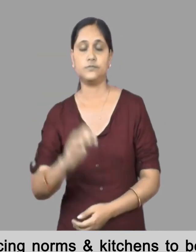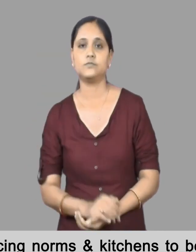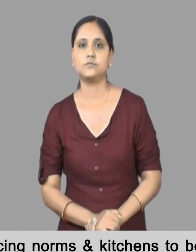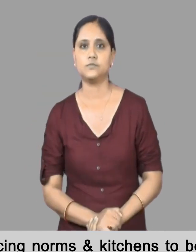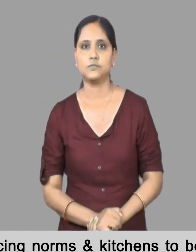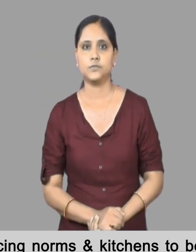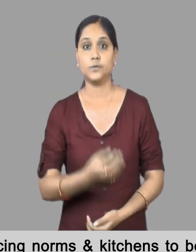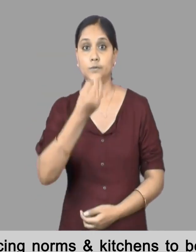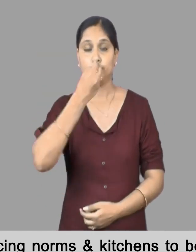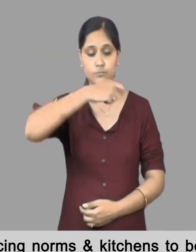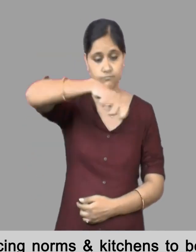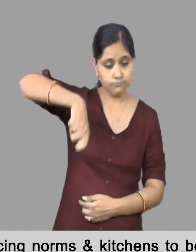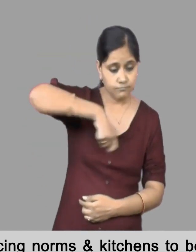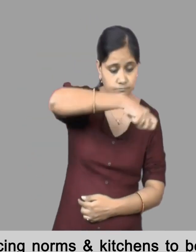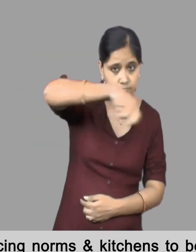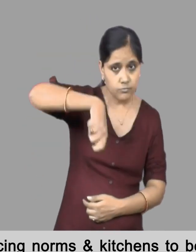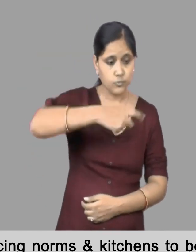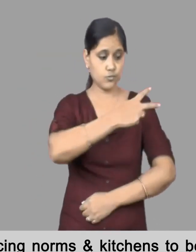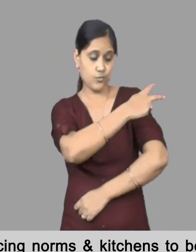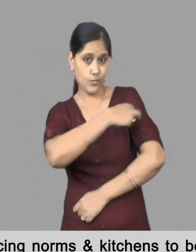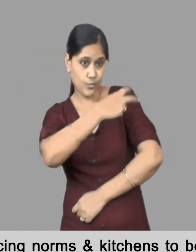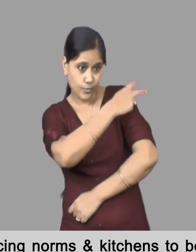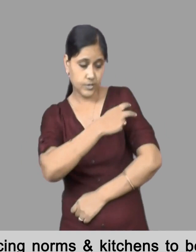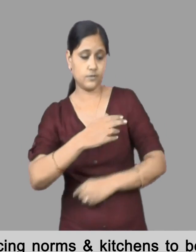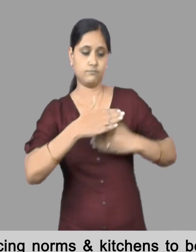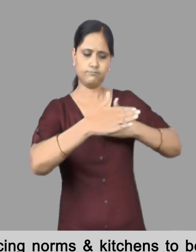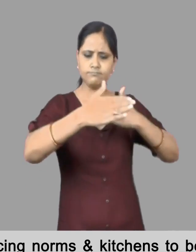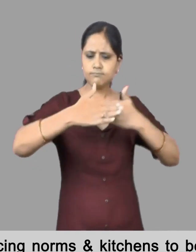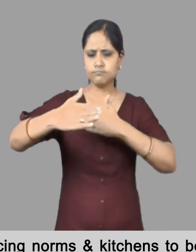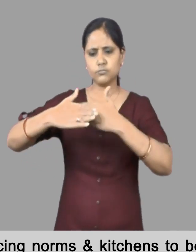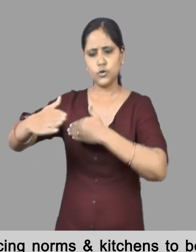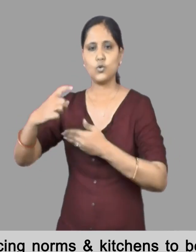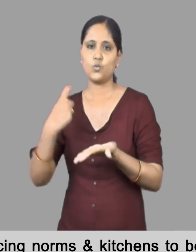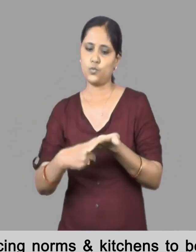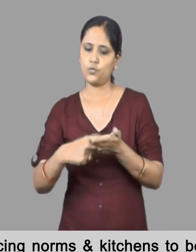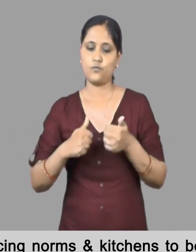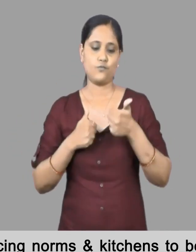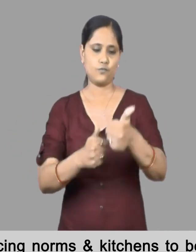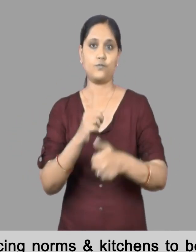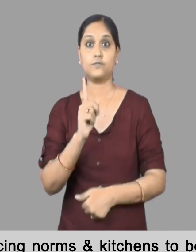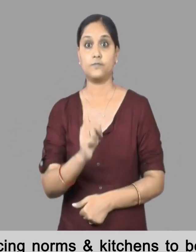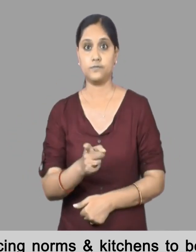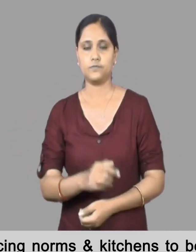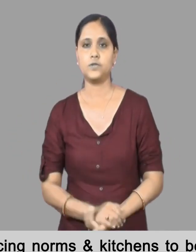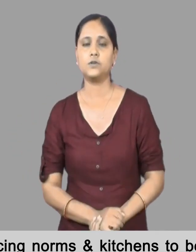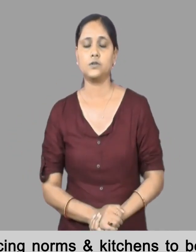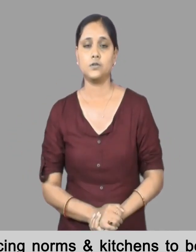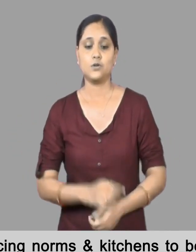Point 4. Kitchen staff to follow social distancing norms and kitchens to